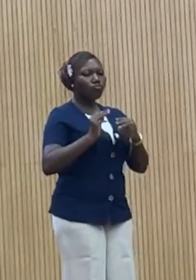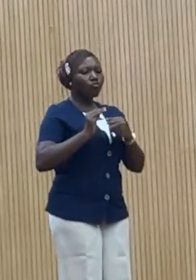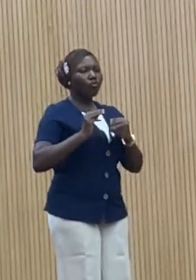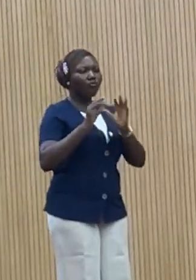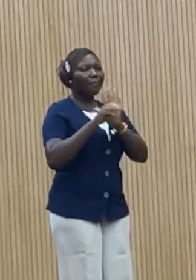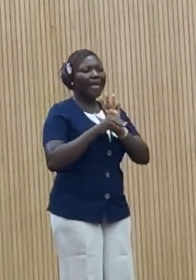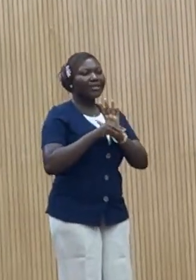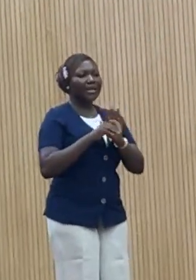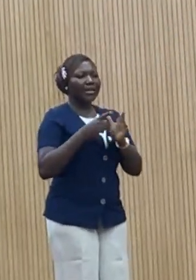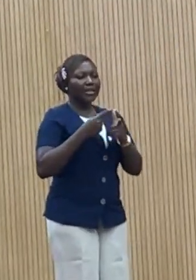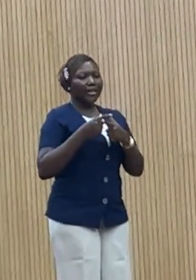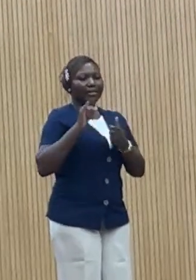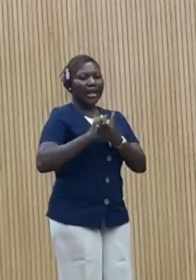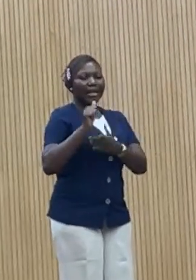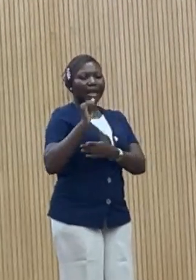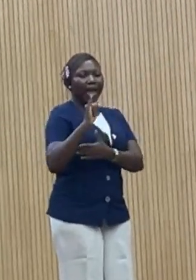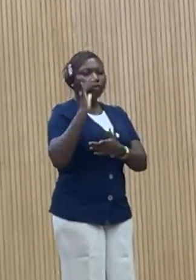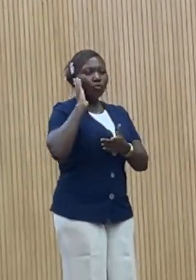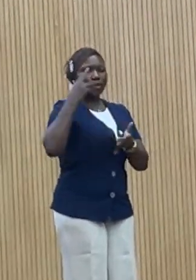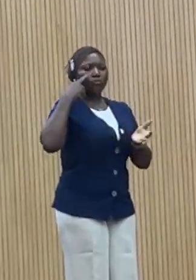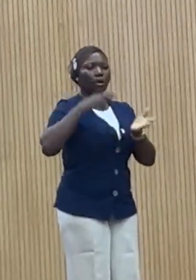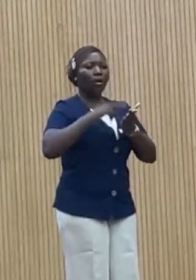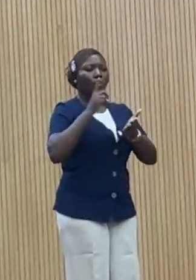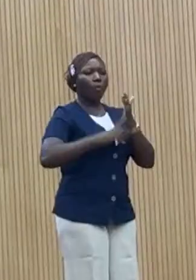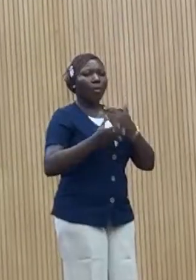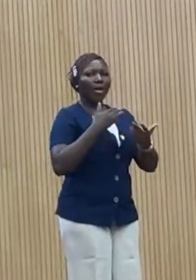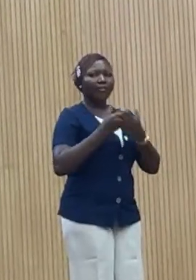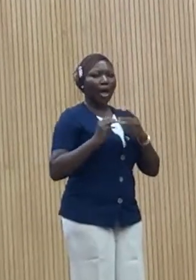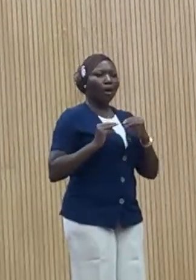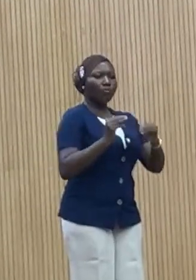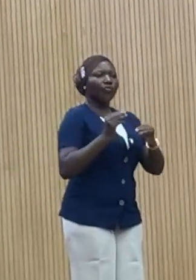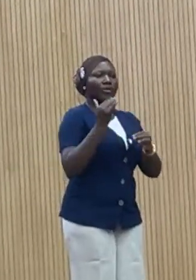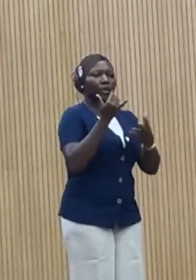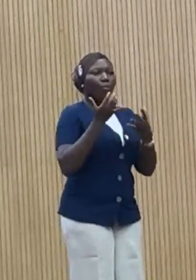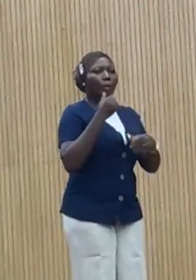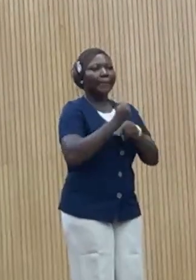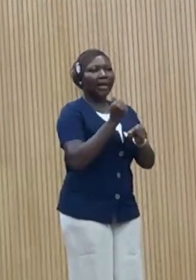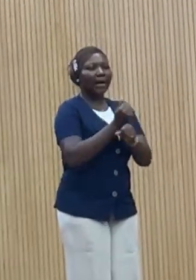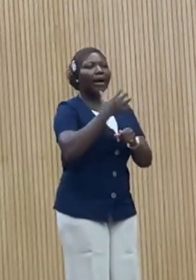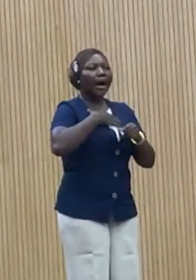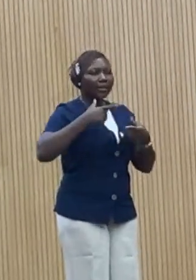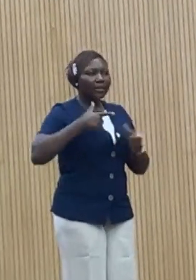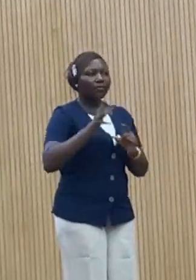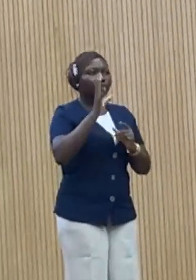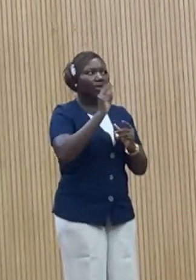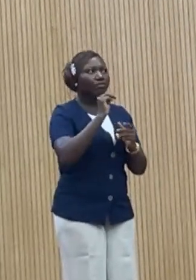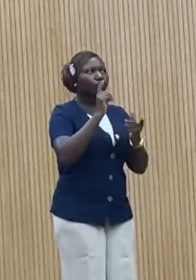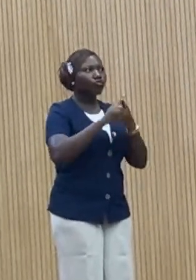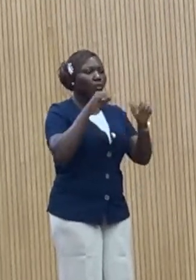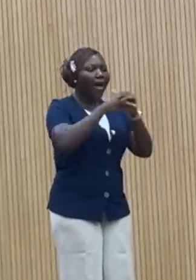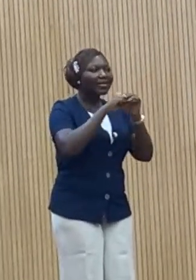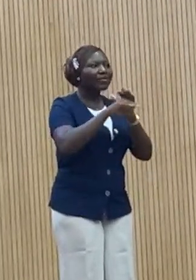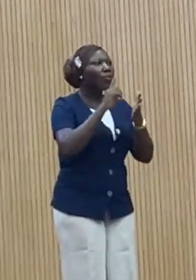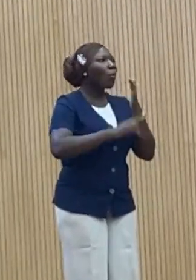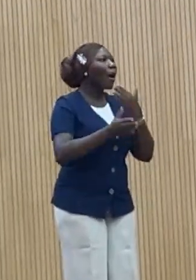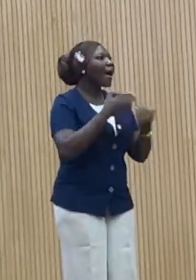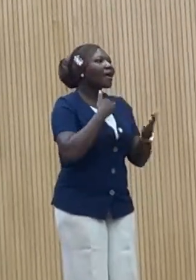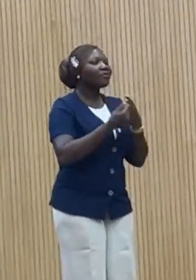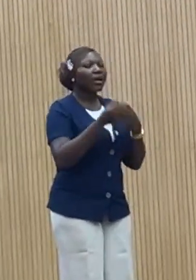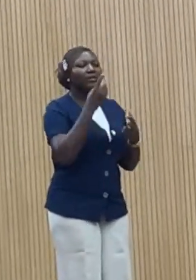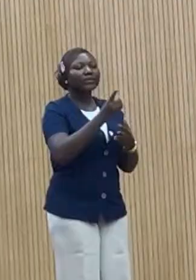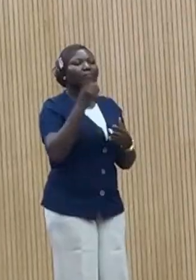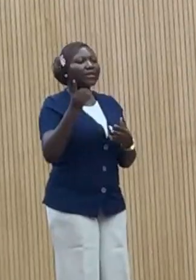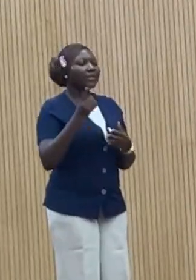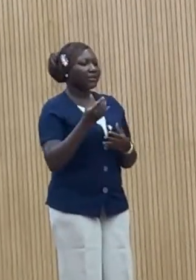proprietary, recognizes what gestures and movements they make and actually allows them to then control any other digital system they connect to. And the best